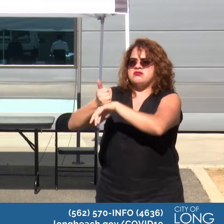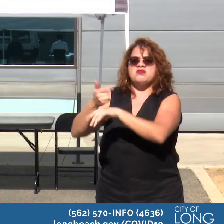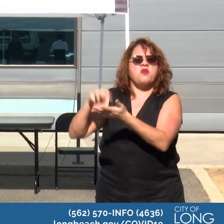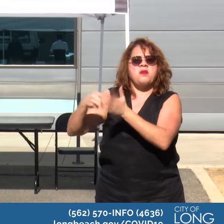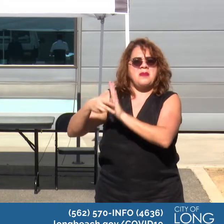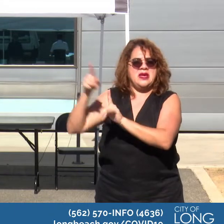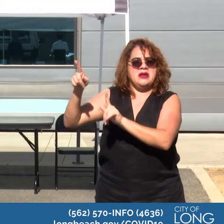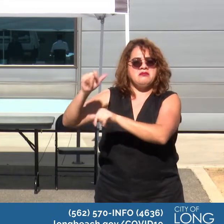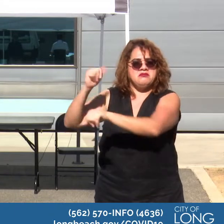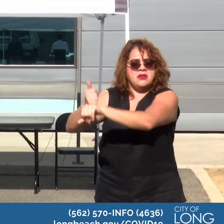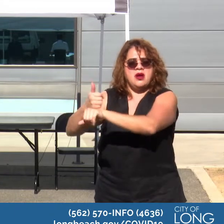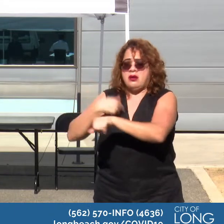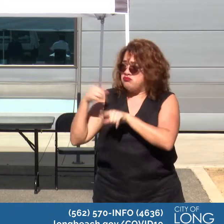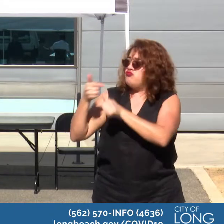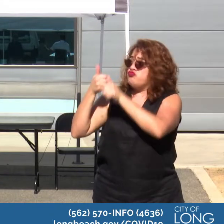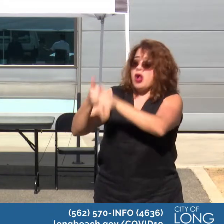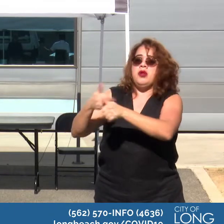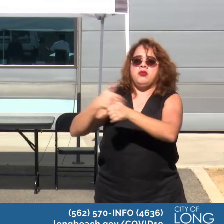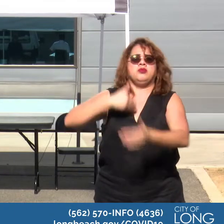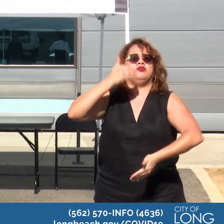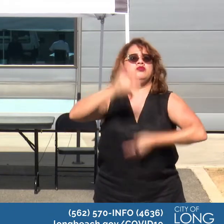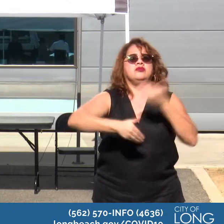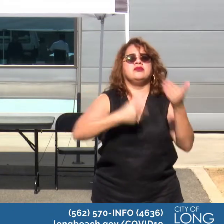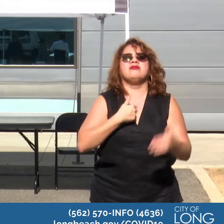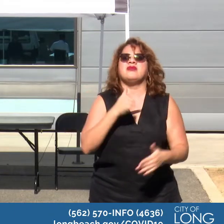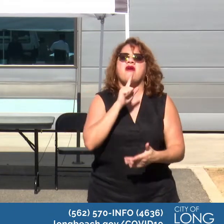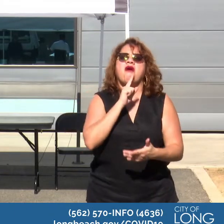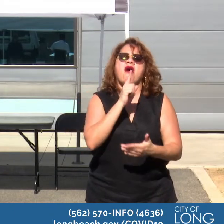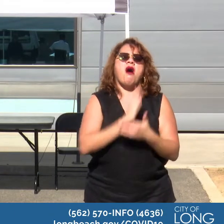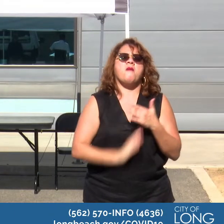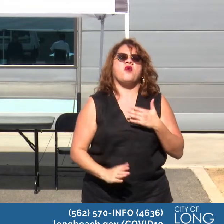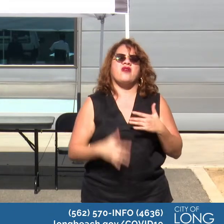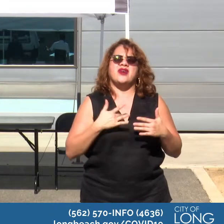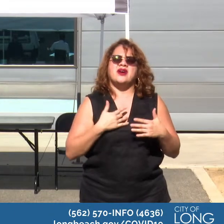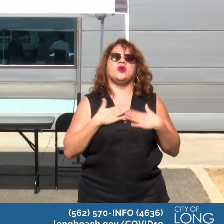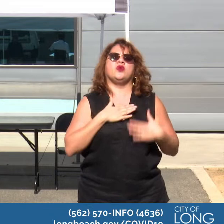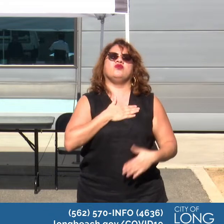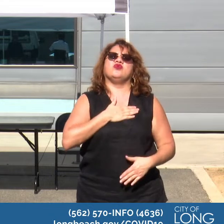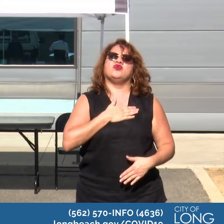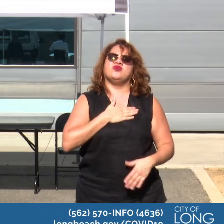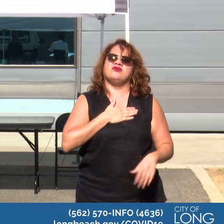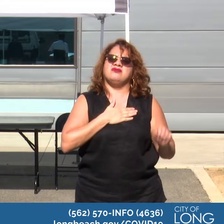also want to show people that it is safe and that everyone should get vaccinated.